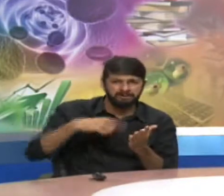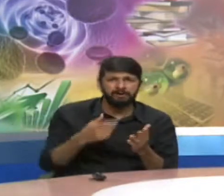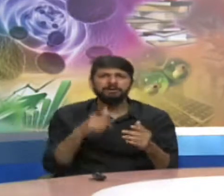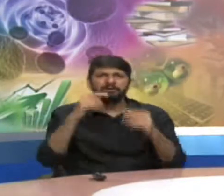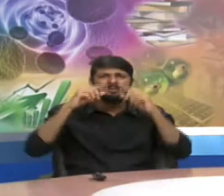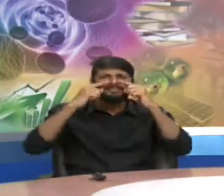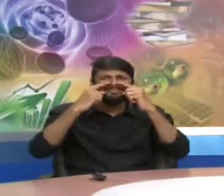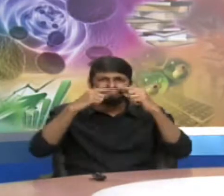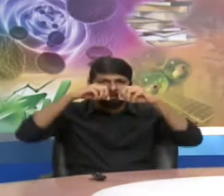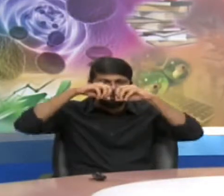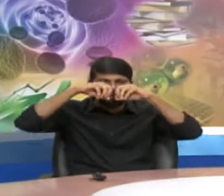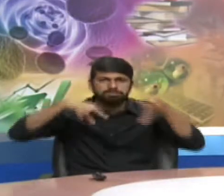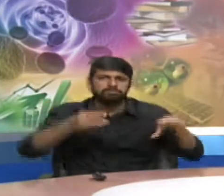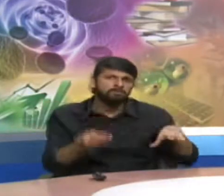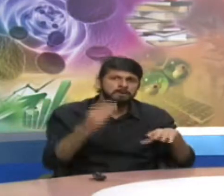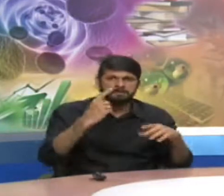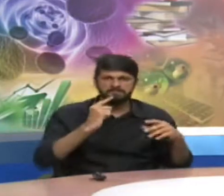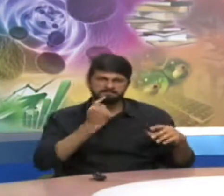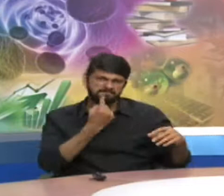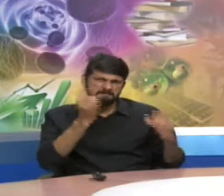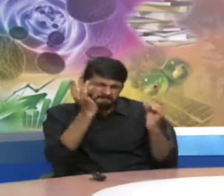flared nostrils.